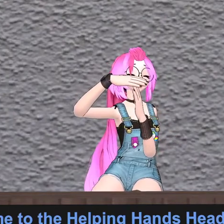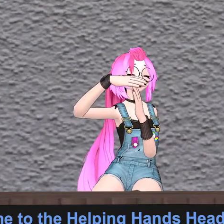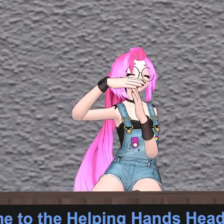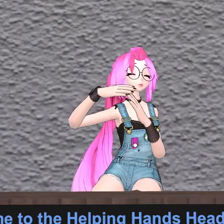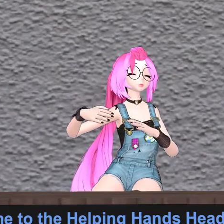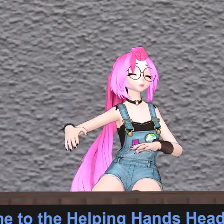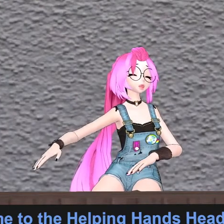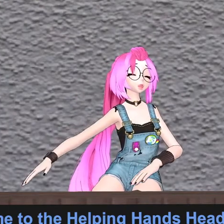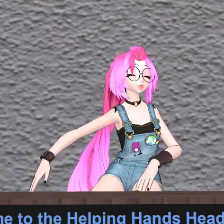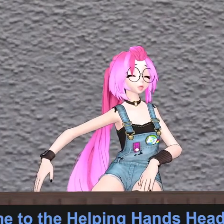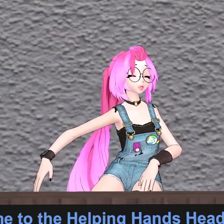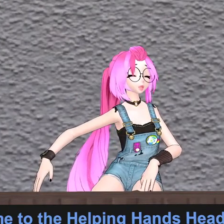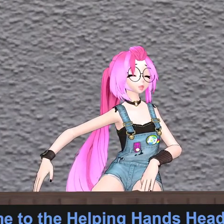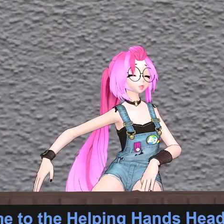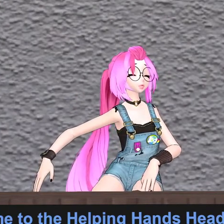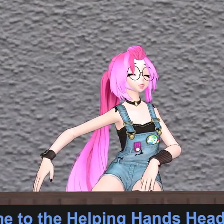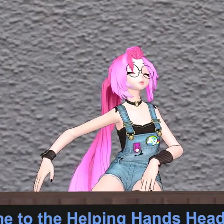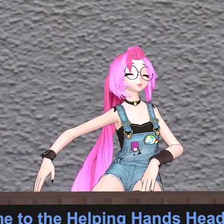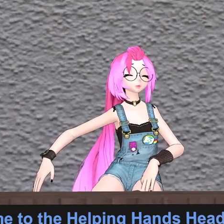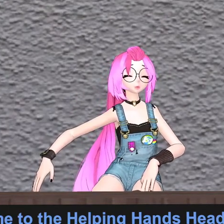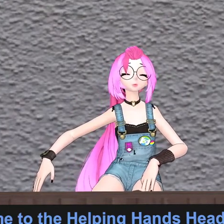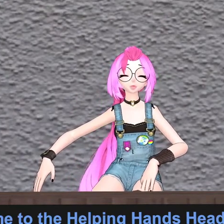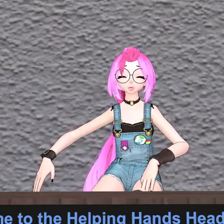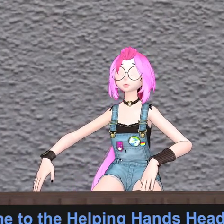Egypt? Can you show me Egypt? Yes.